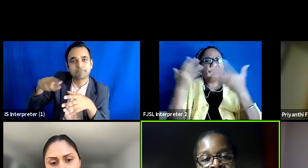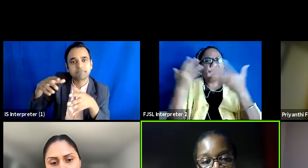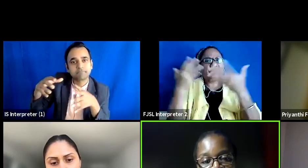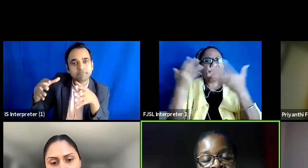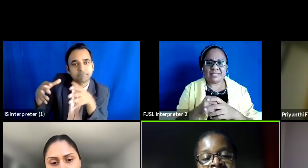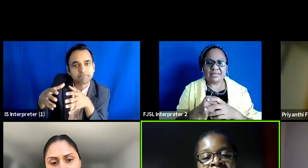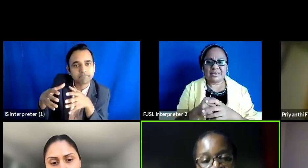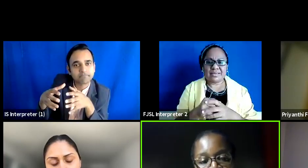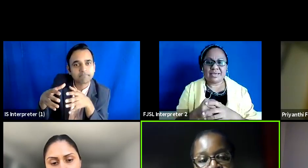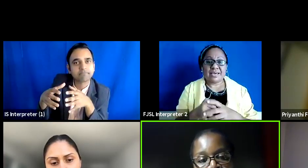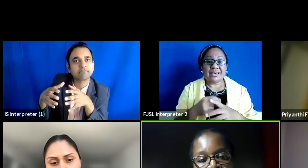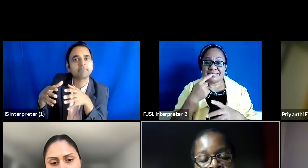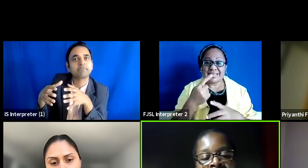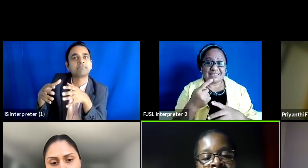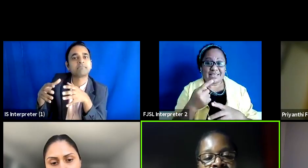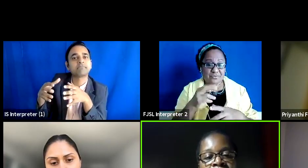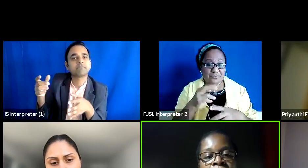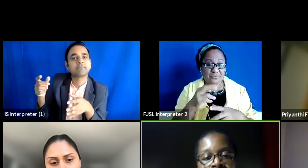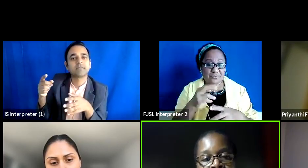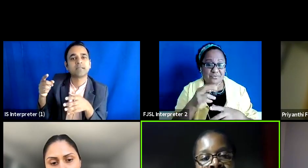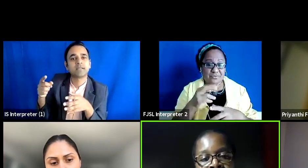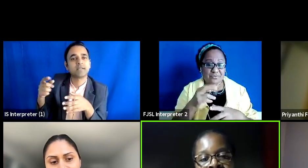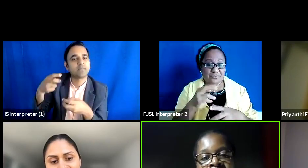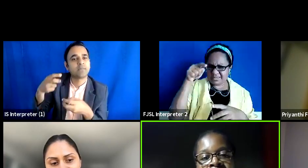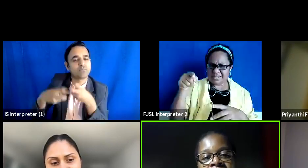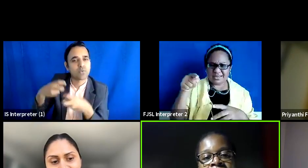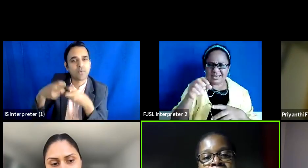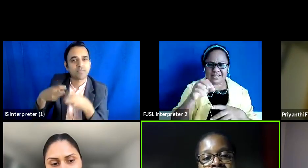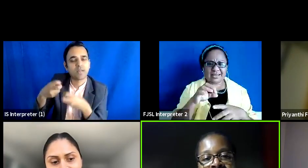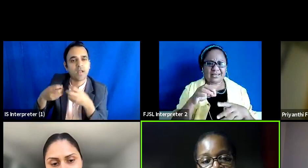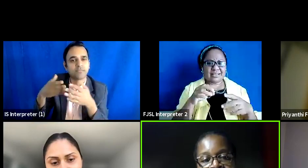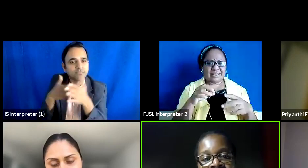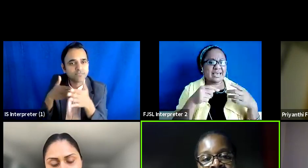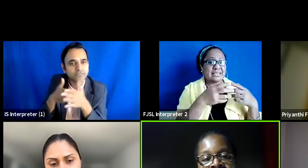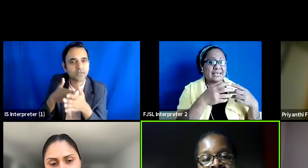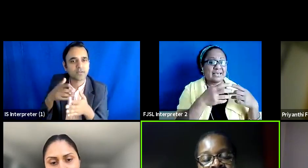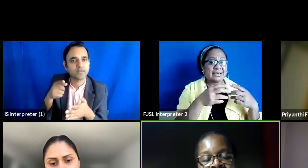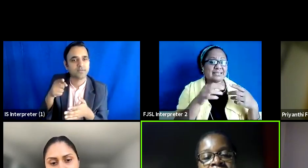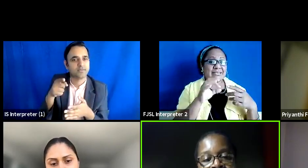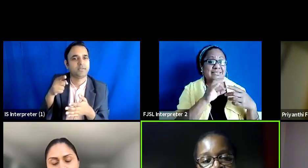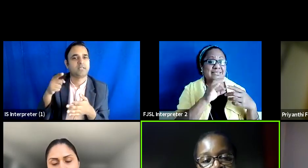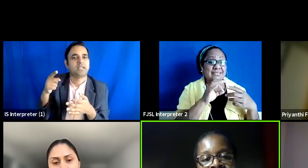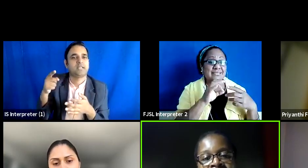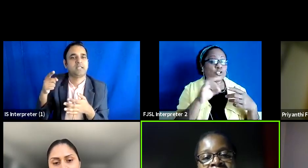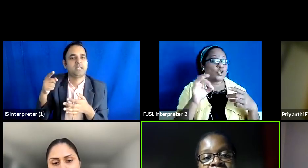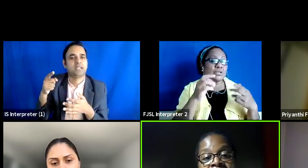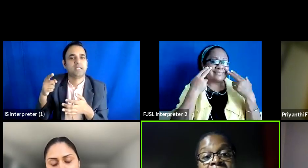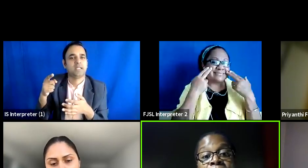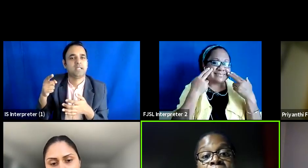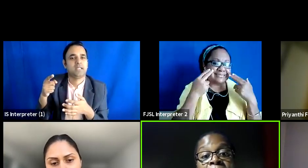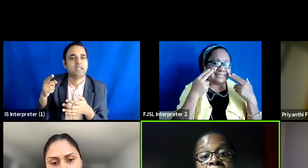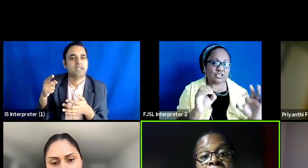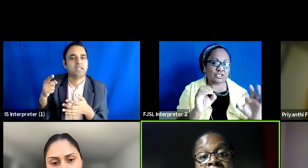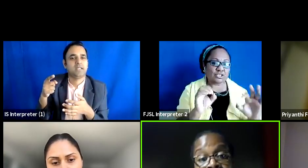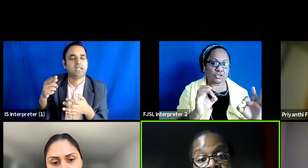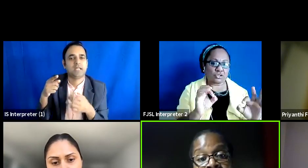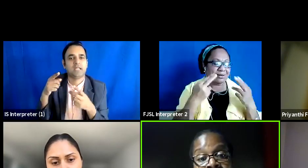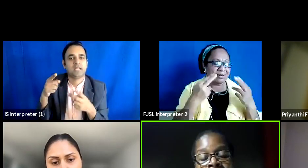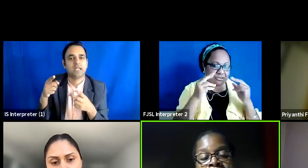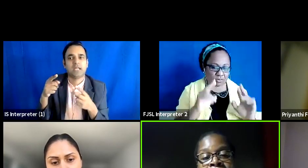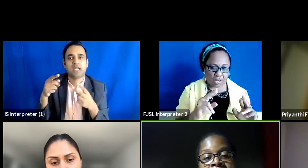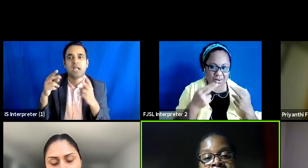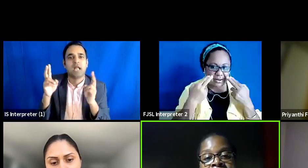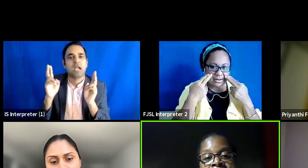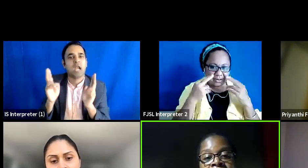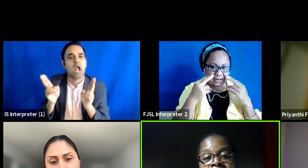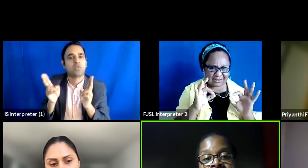climate-induced disasters are natural. They have a cause, which is embedded in capitalism as a mode of